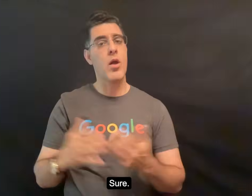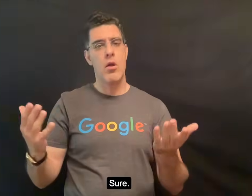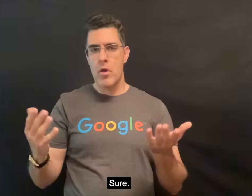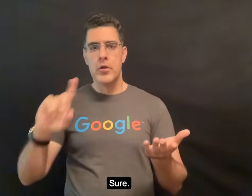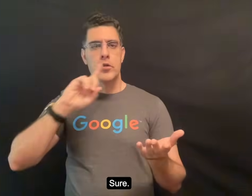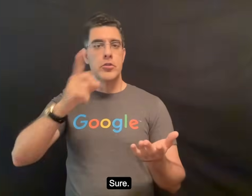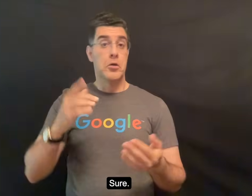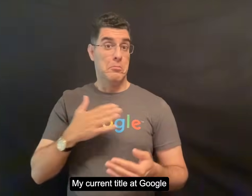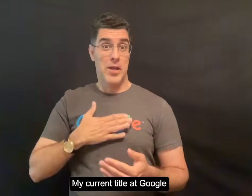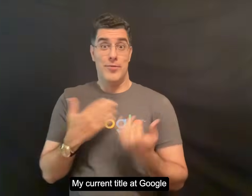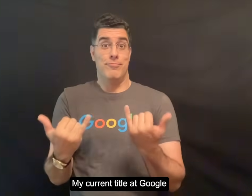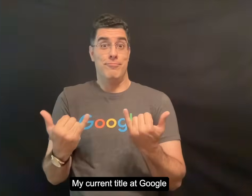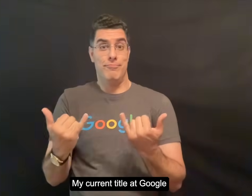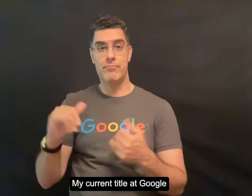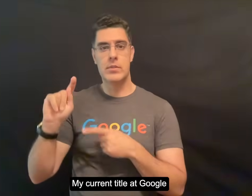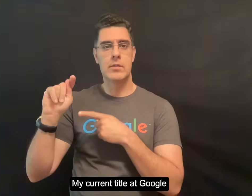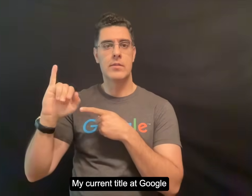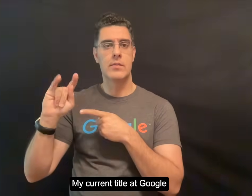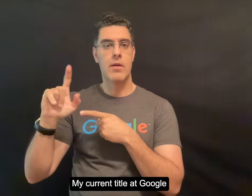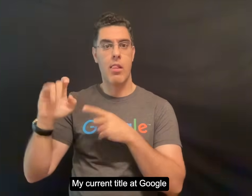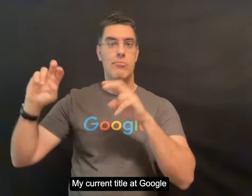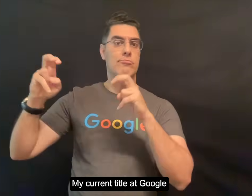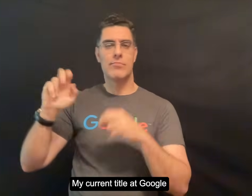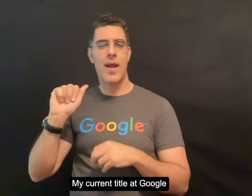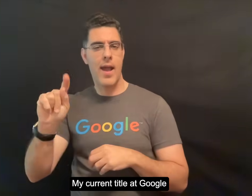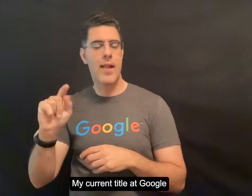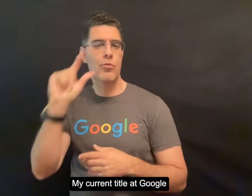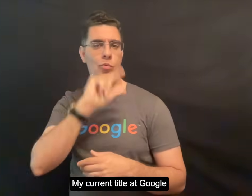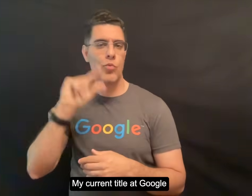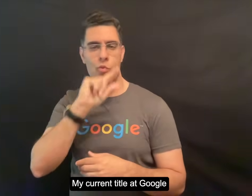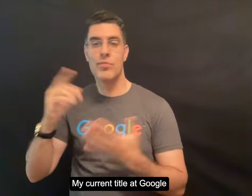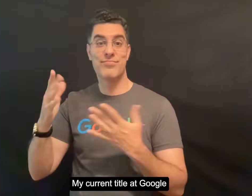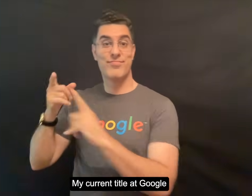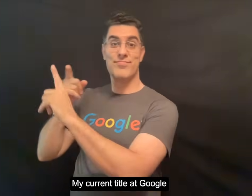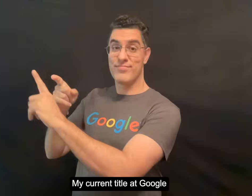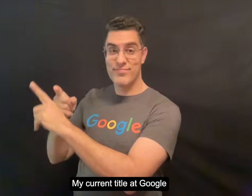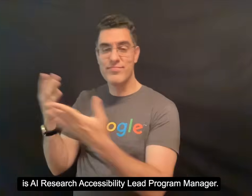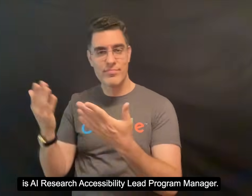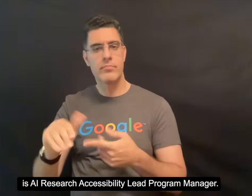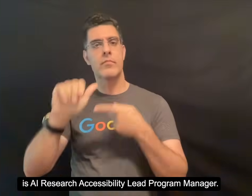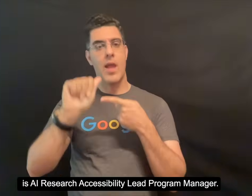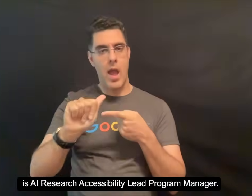Sure. My current title at Google is AI